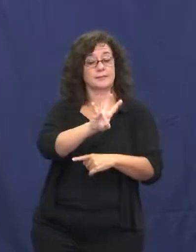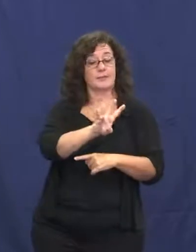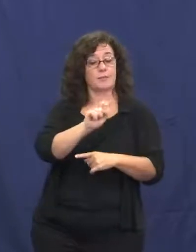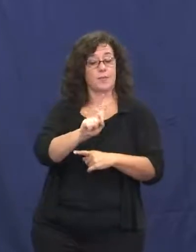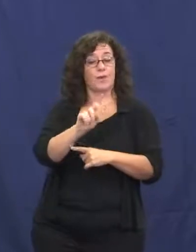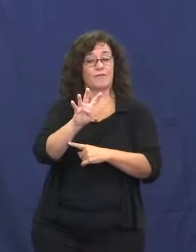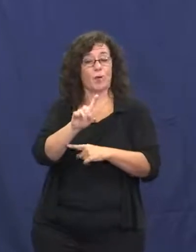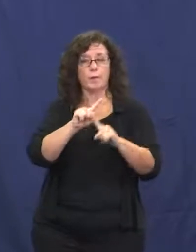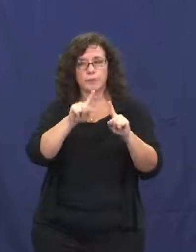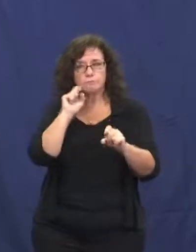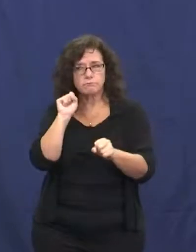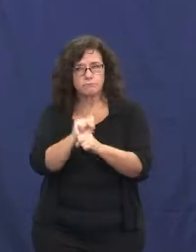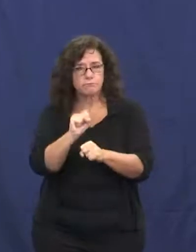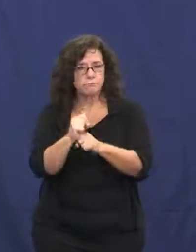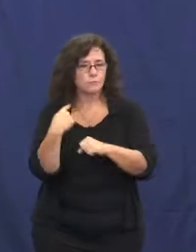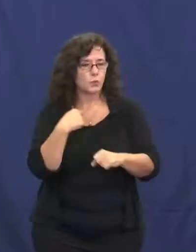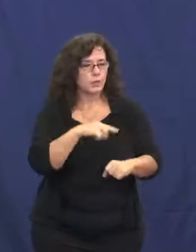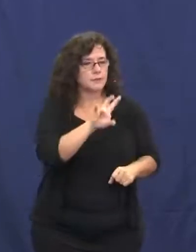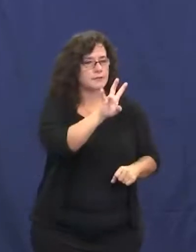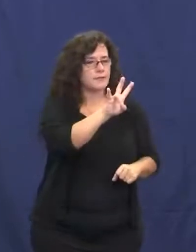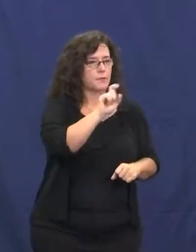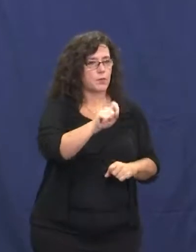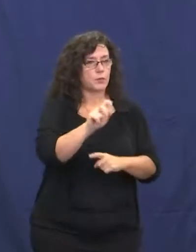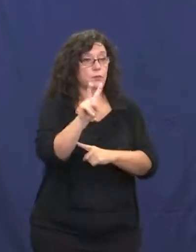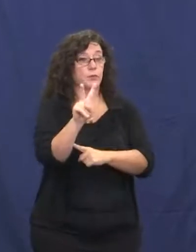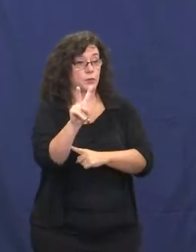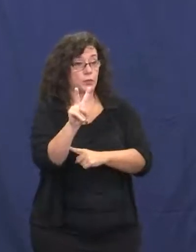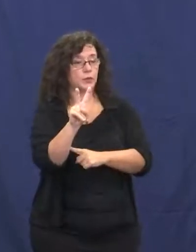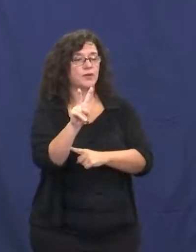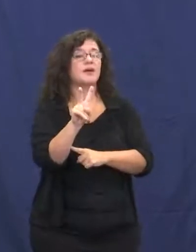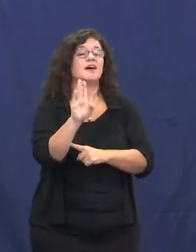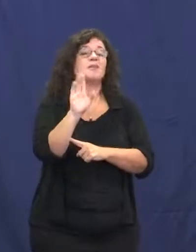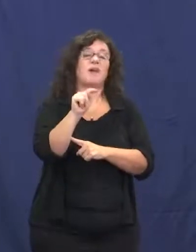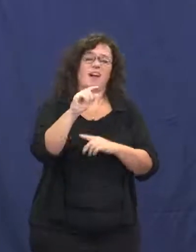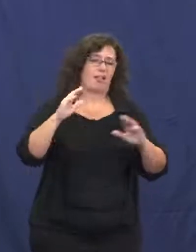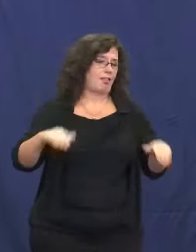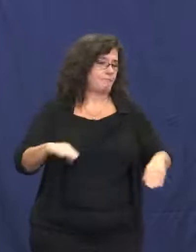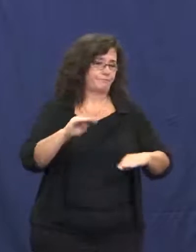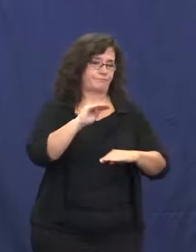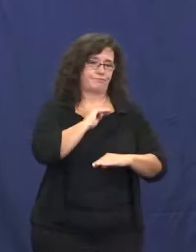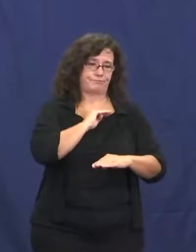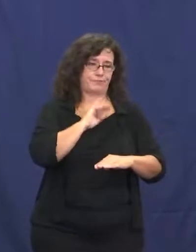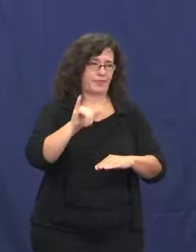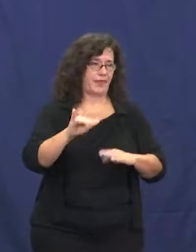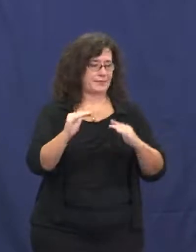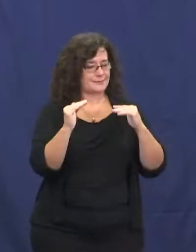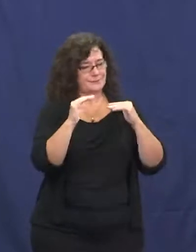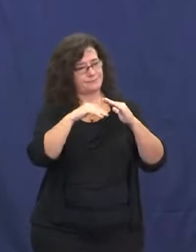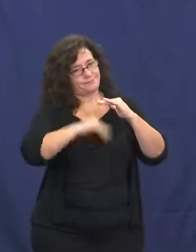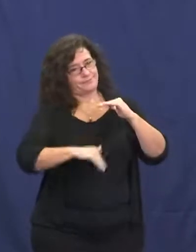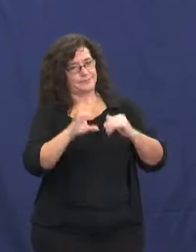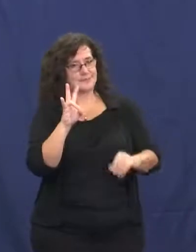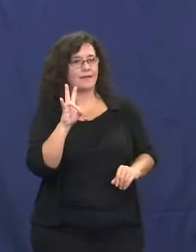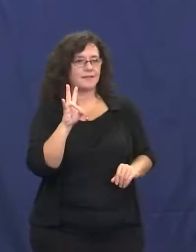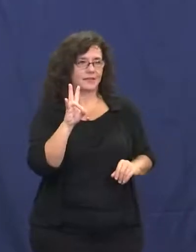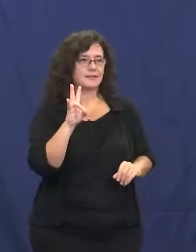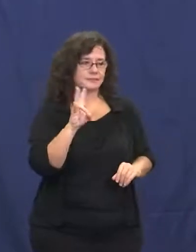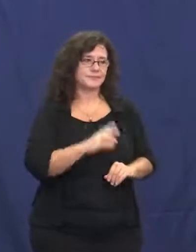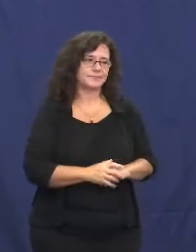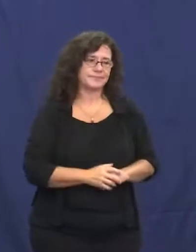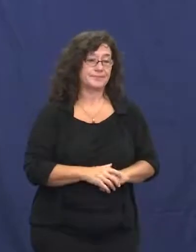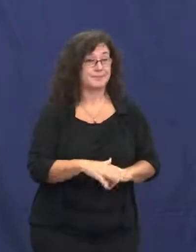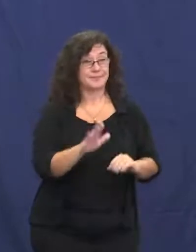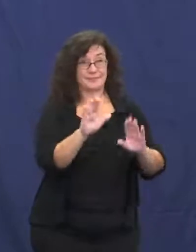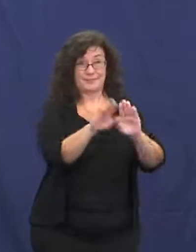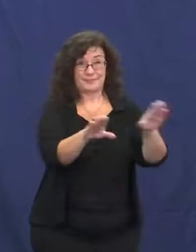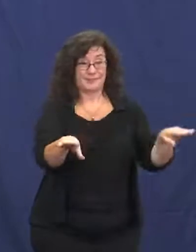a little bit lower than that. Nevertheless, we did not meet the 7 or lower mark. Ventura County, please continue